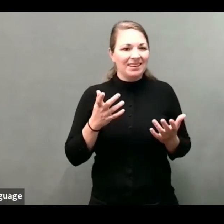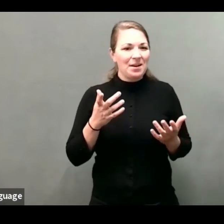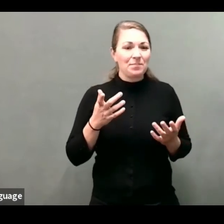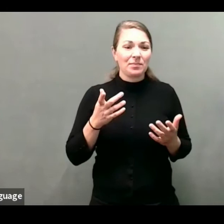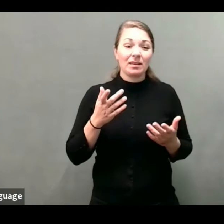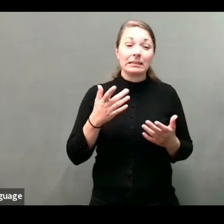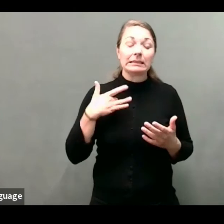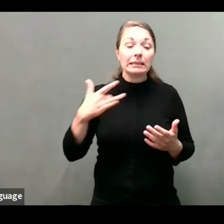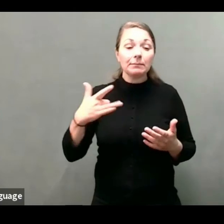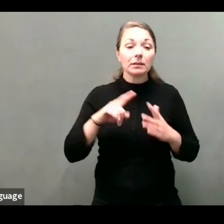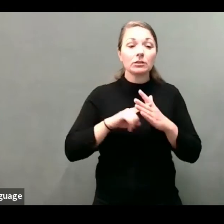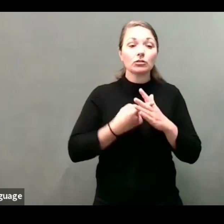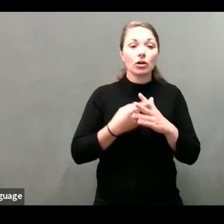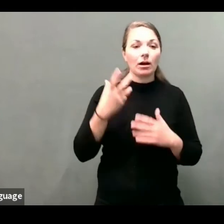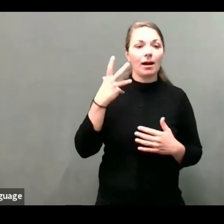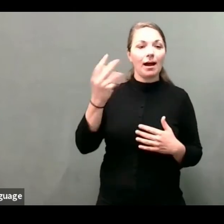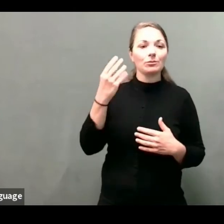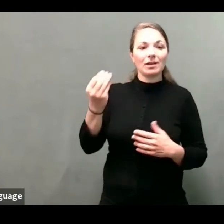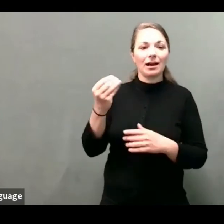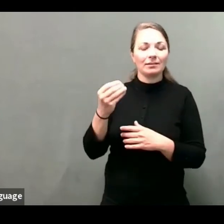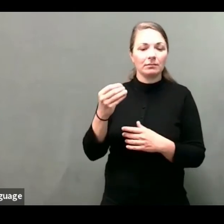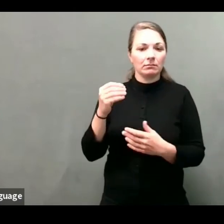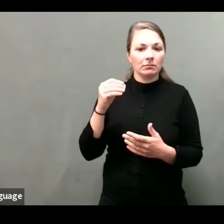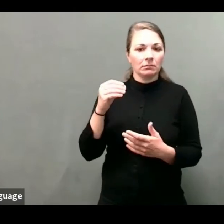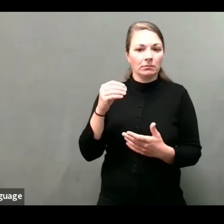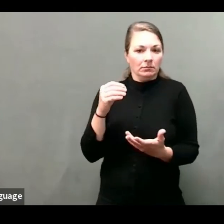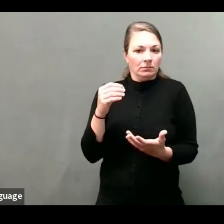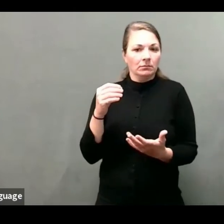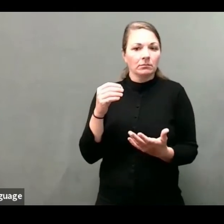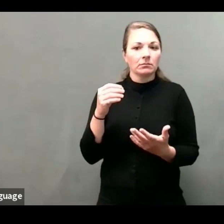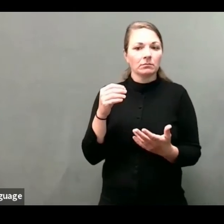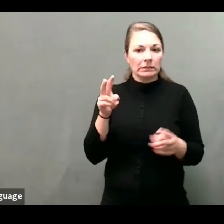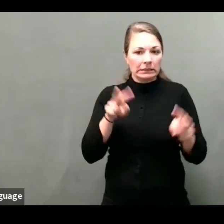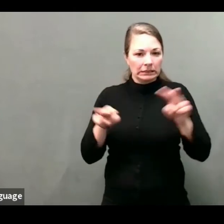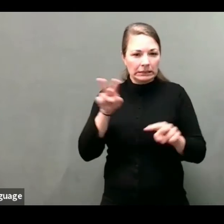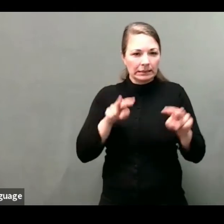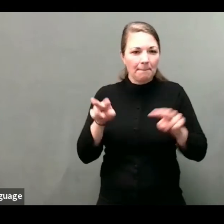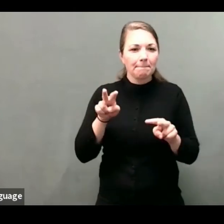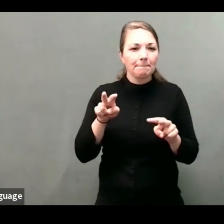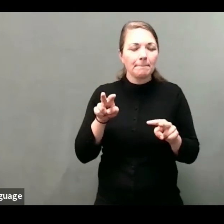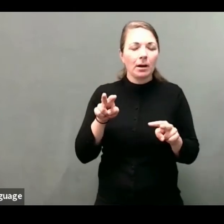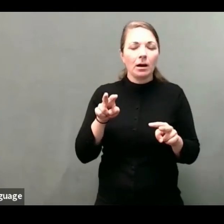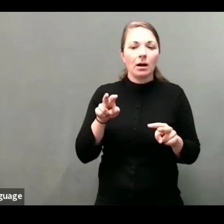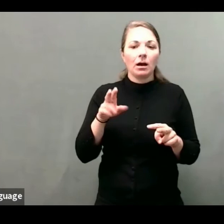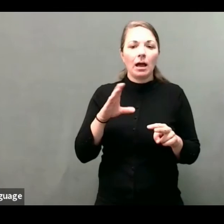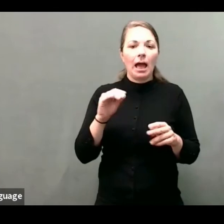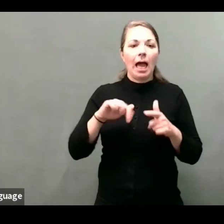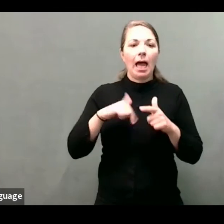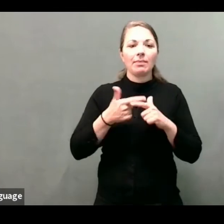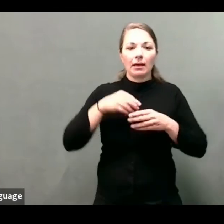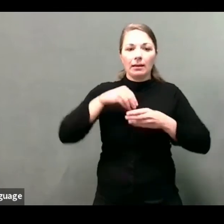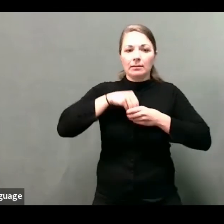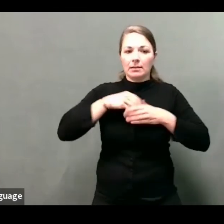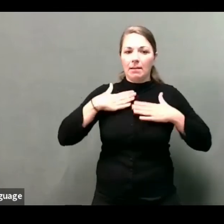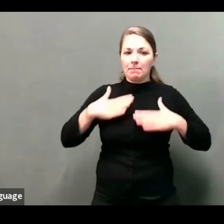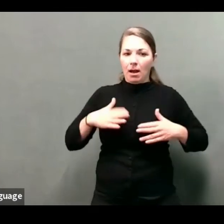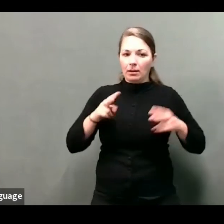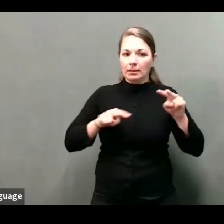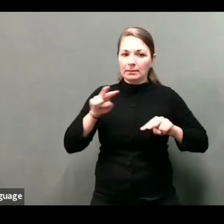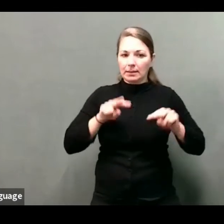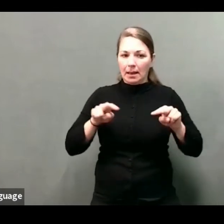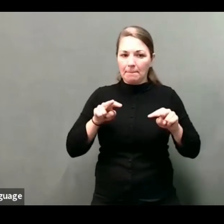least invasive parts of the exam and then go more invasive. So typically what that means is that options